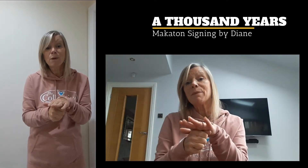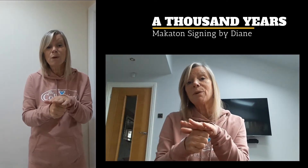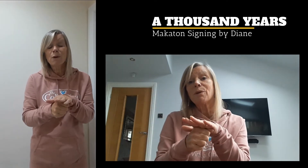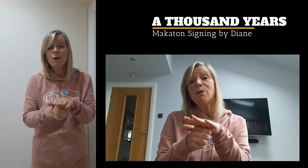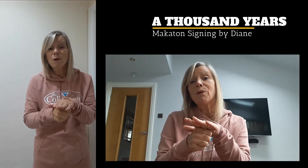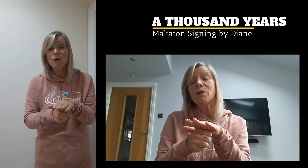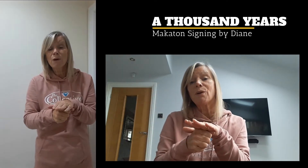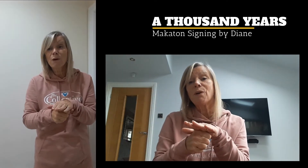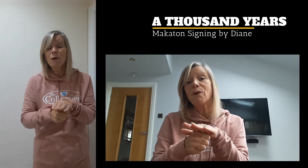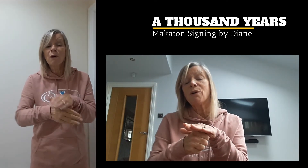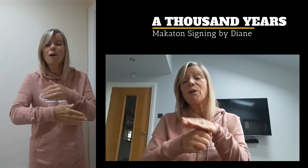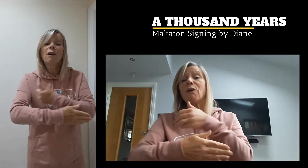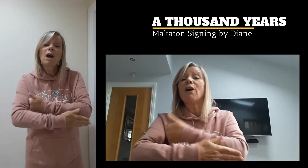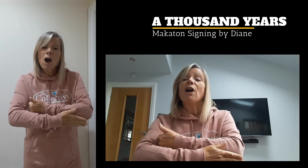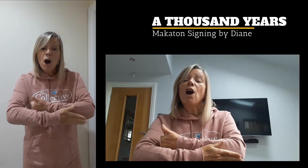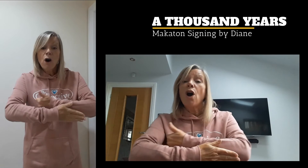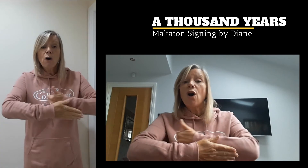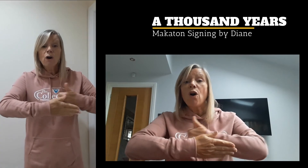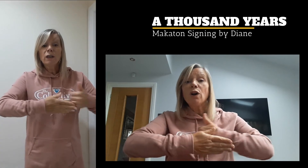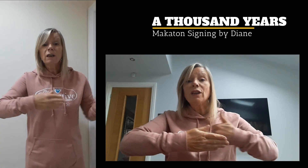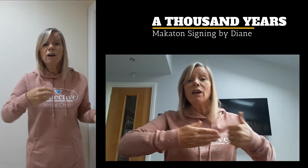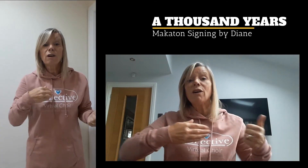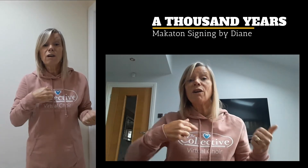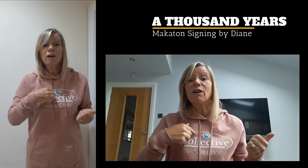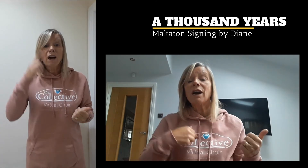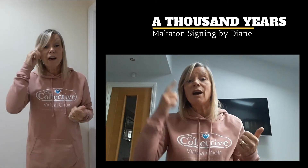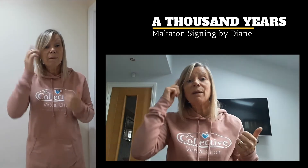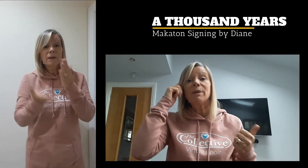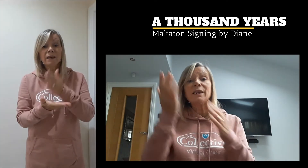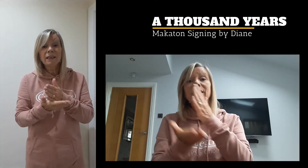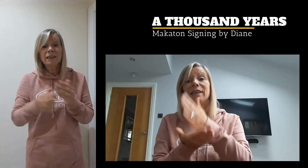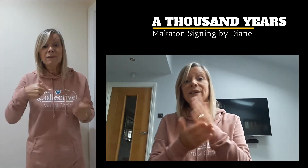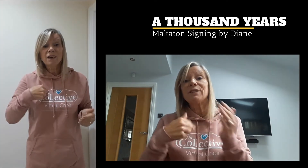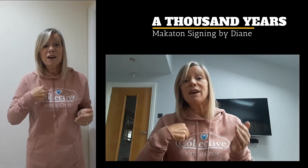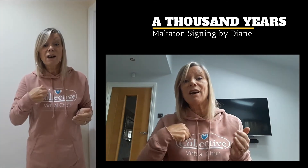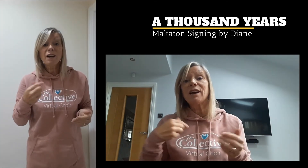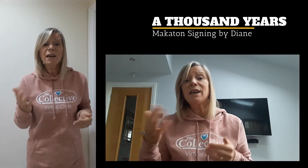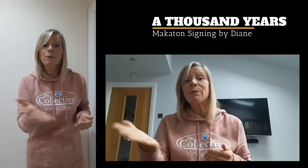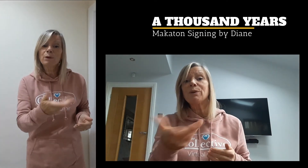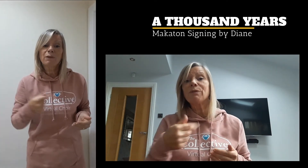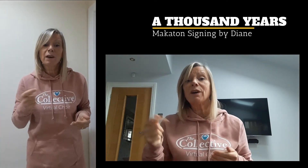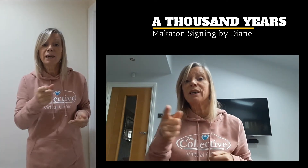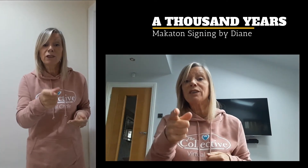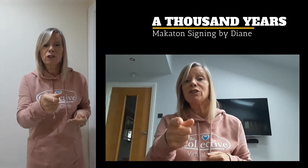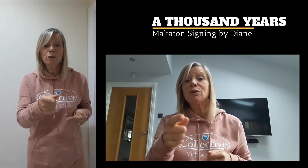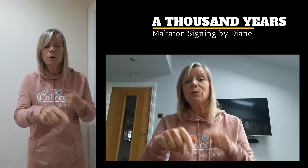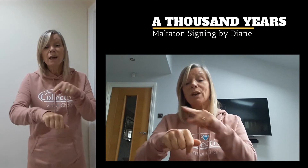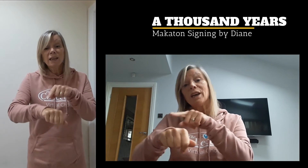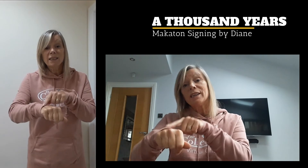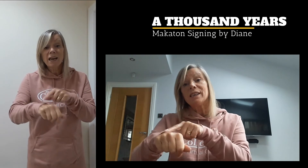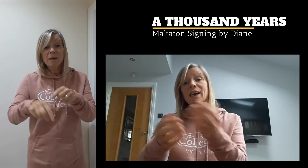thousand more. All along I believed I would find